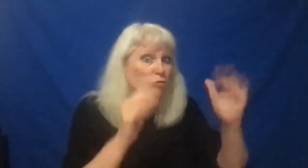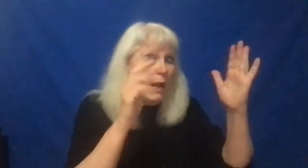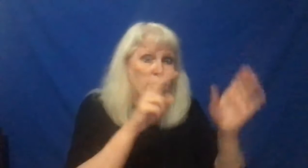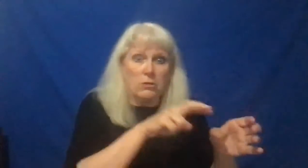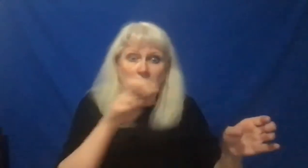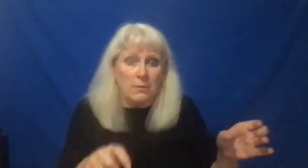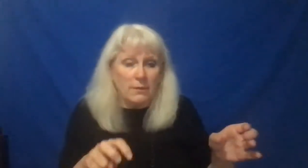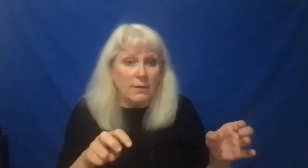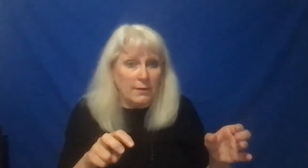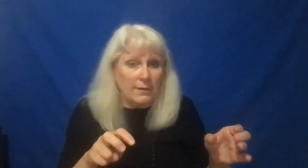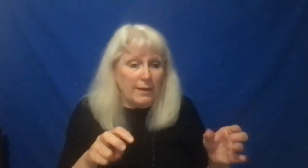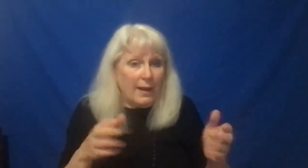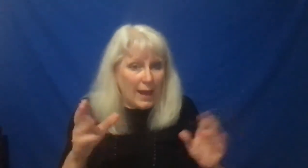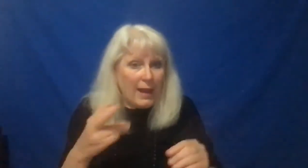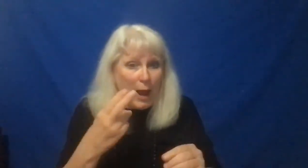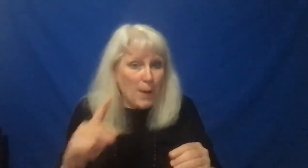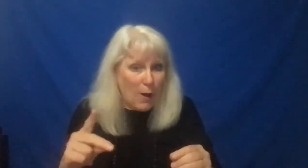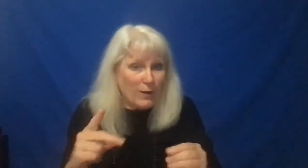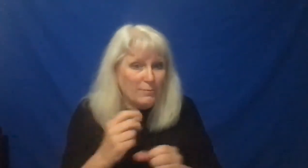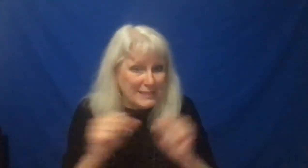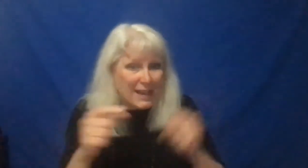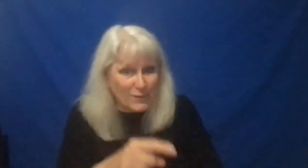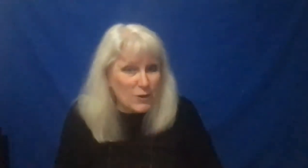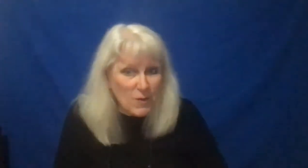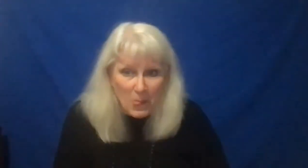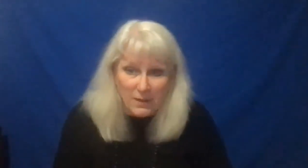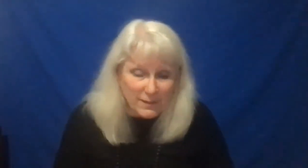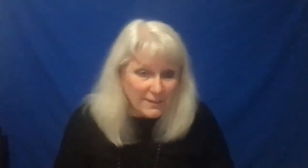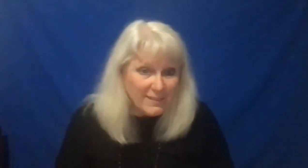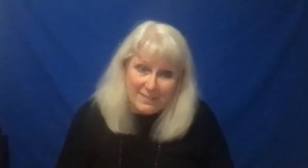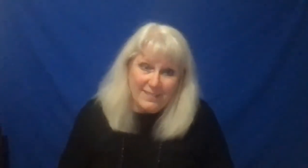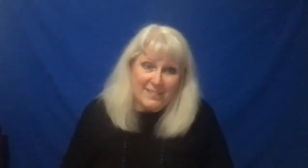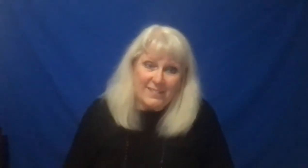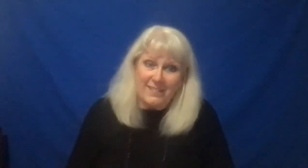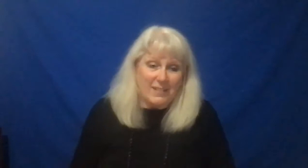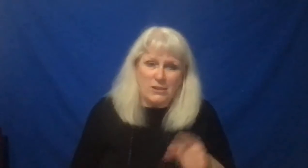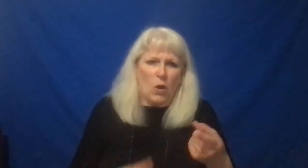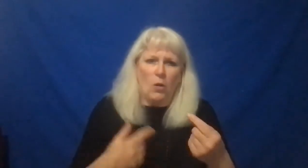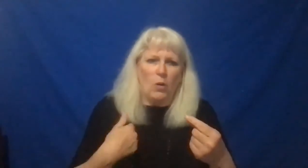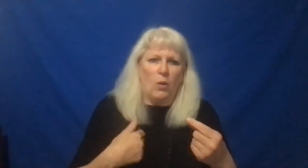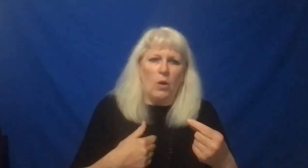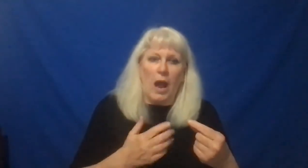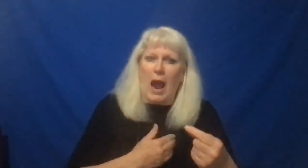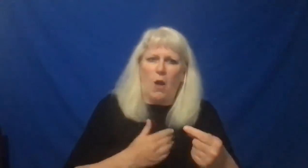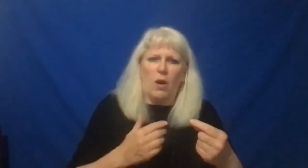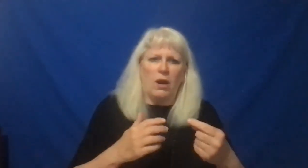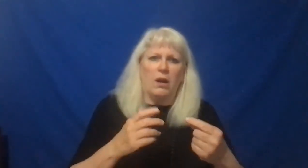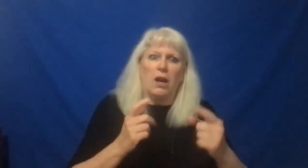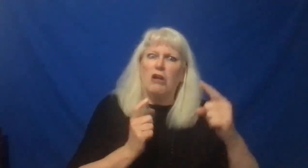by the higher power in our lives, who will bring us from this damaged boat to safety